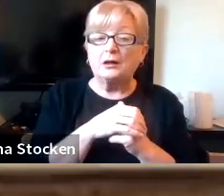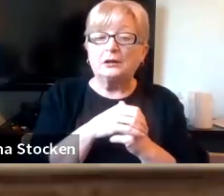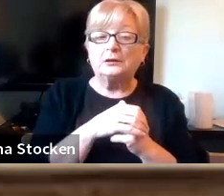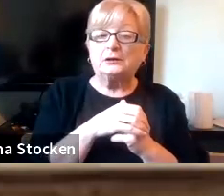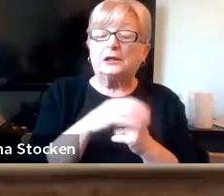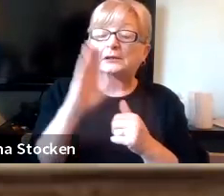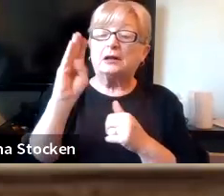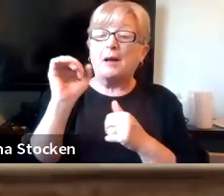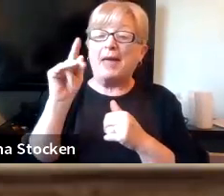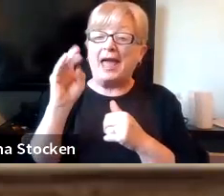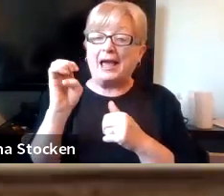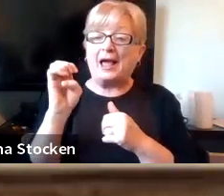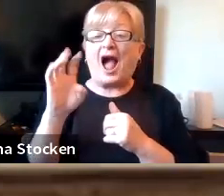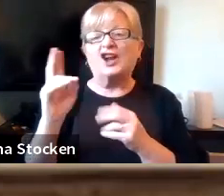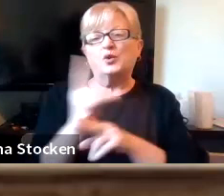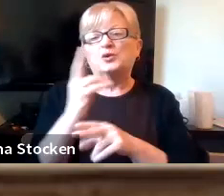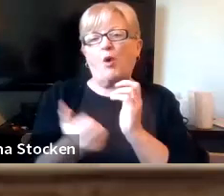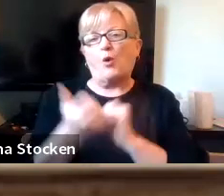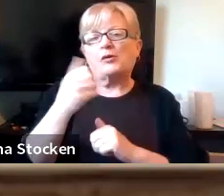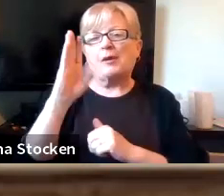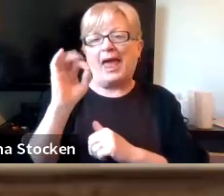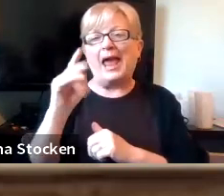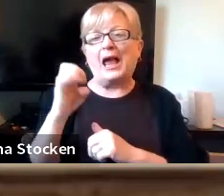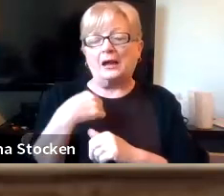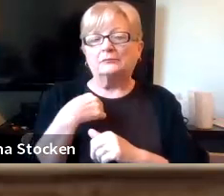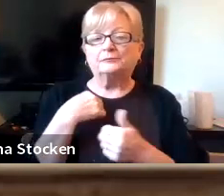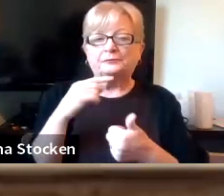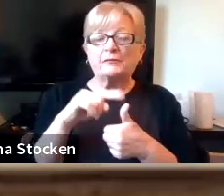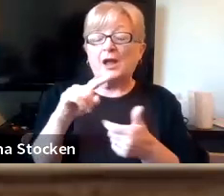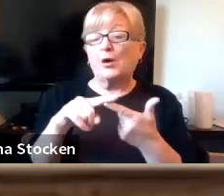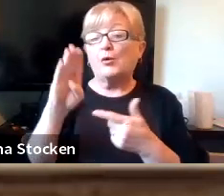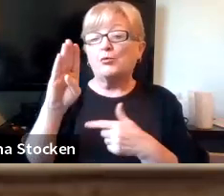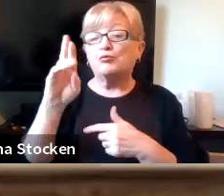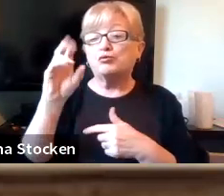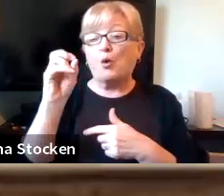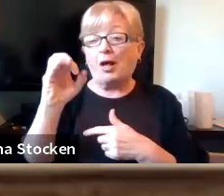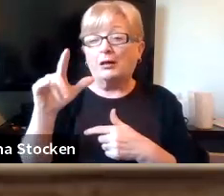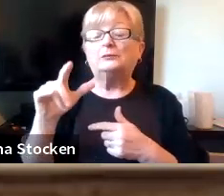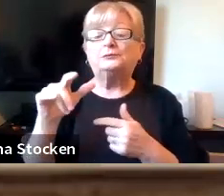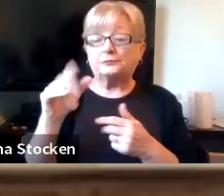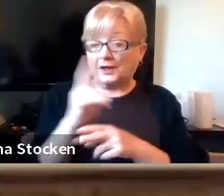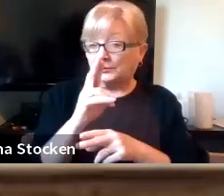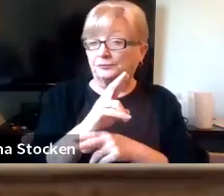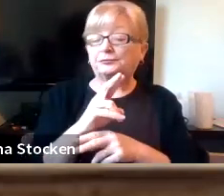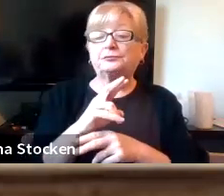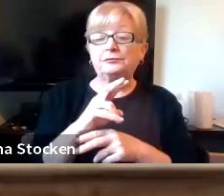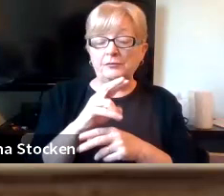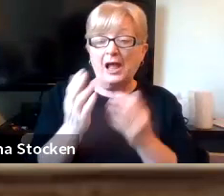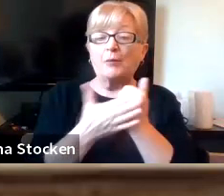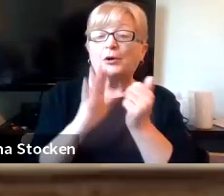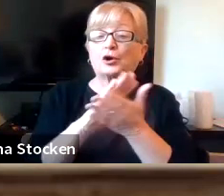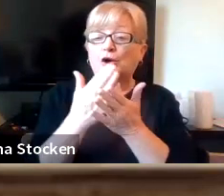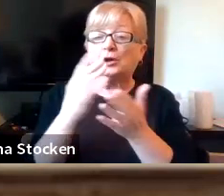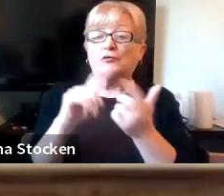That's probably the one that I use most frequently. There's a broil, which I've done to cook some steak, which turns out